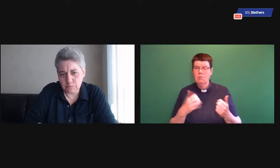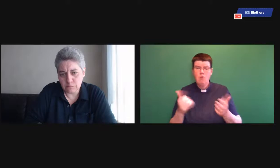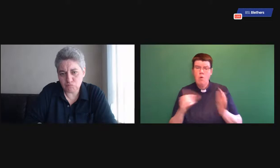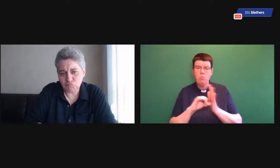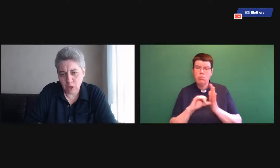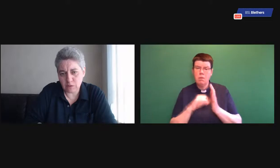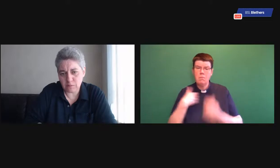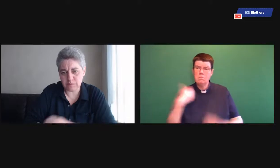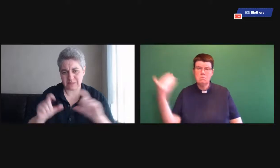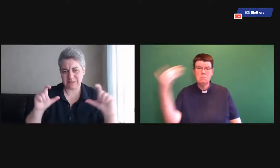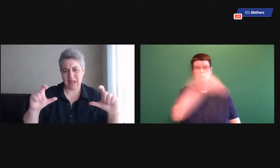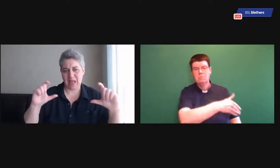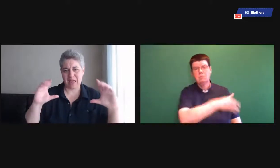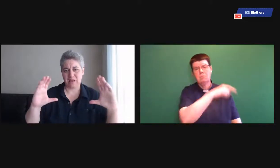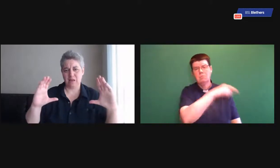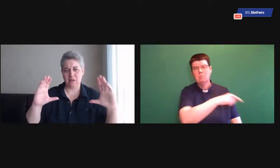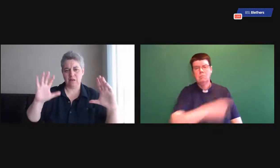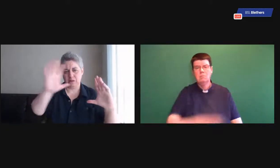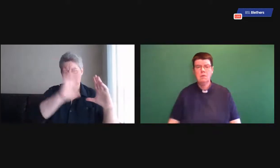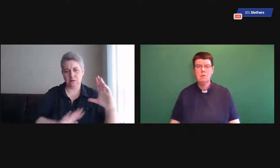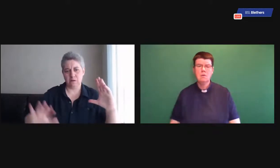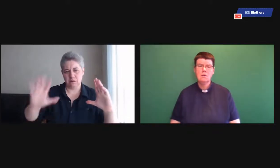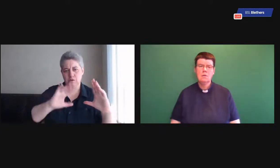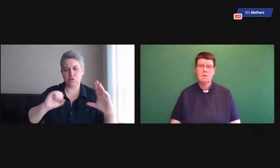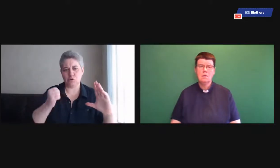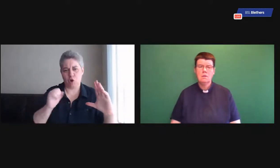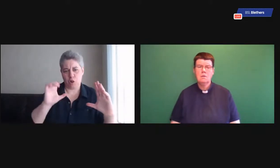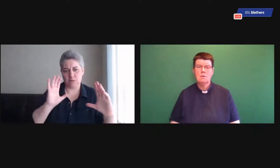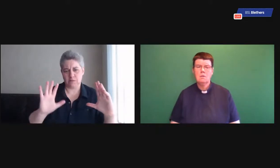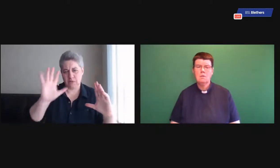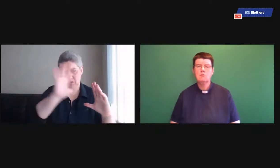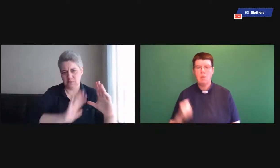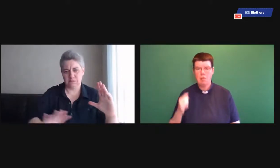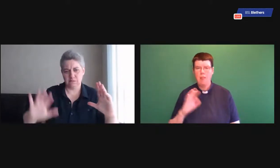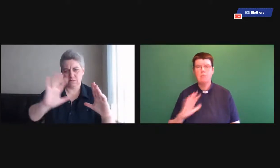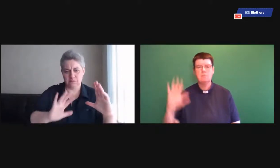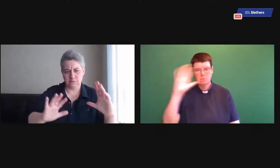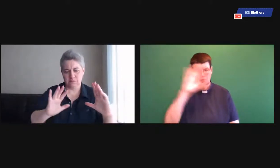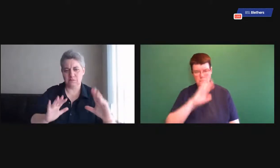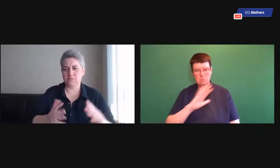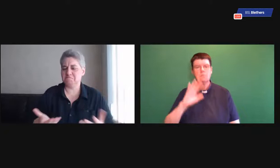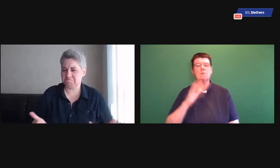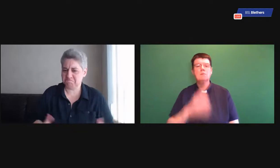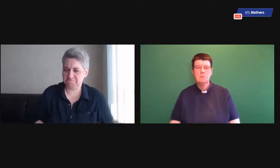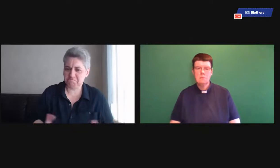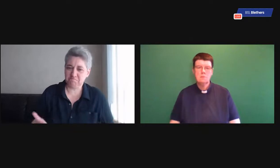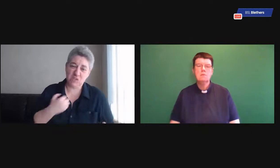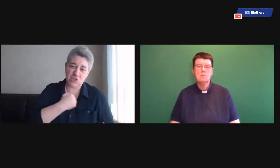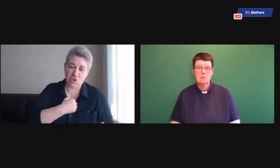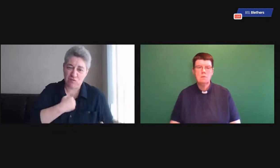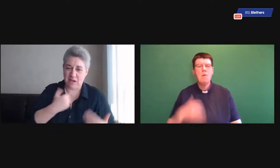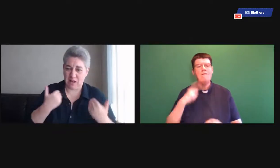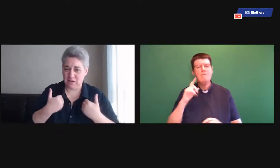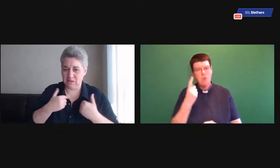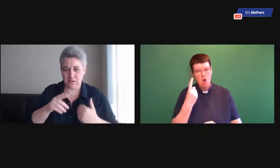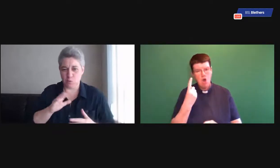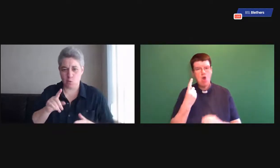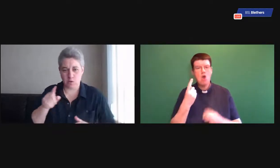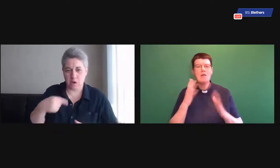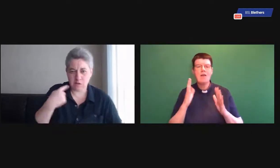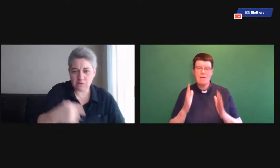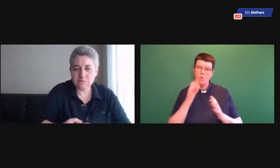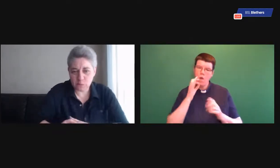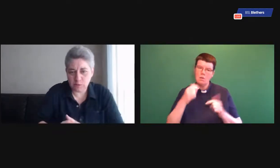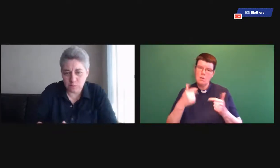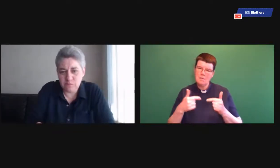and I accepted that job. That was not a problem for me, and I went down to Kilmarnock. So yeah, for special reasons, I can go out of